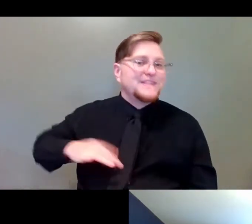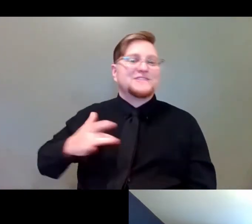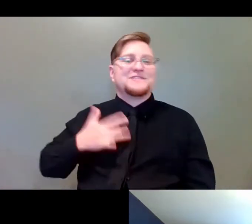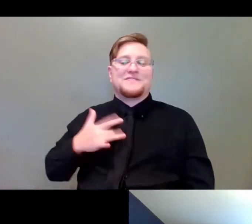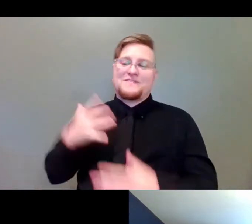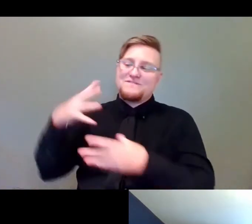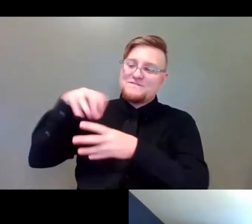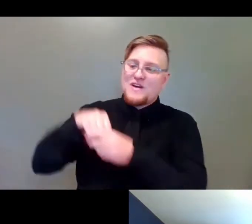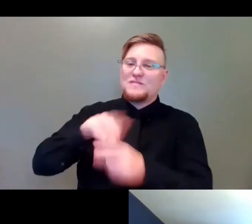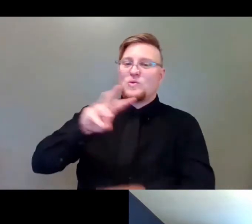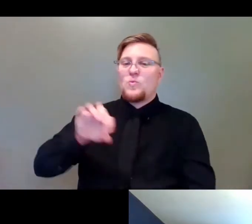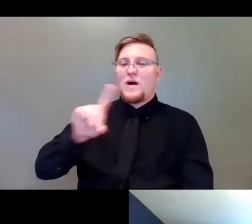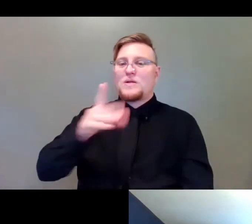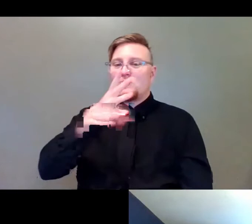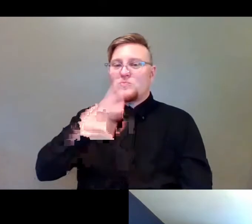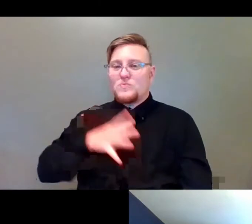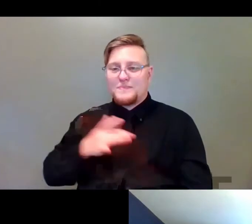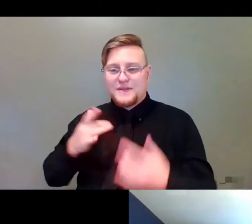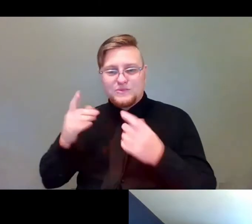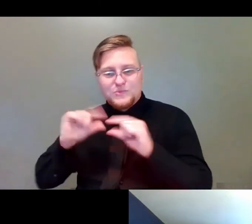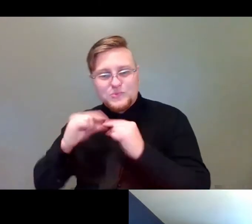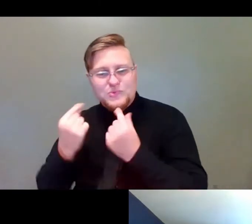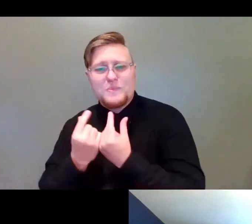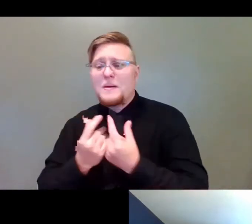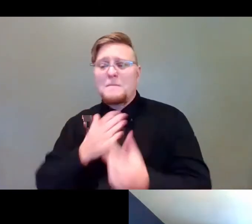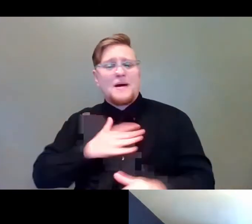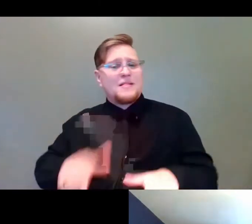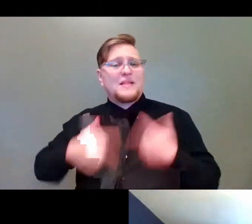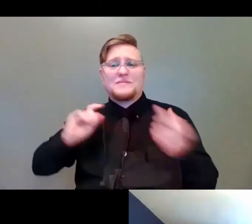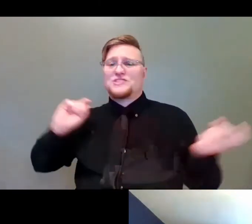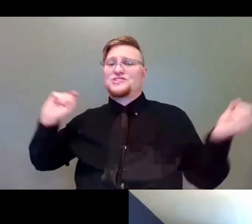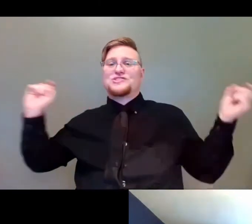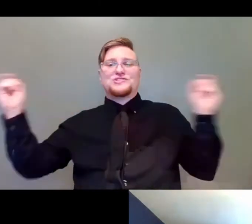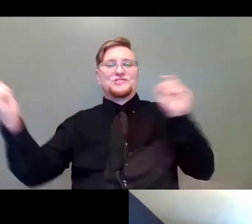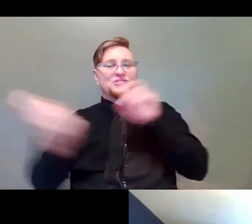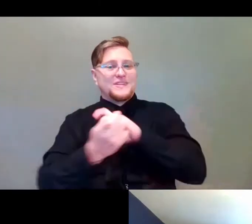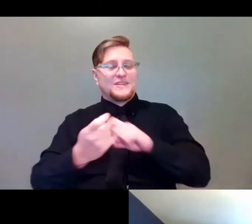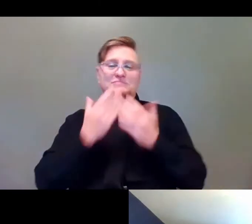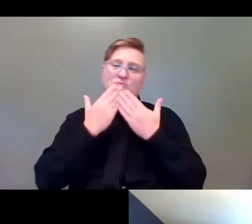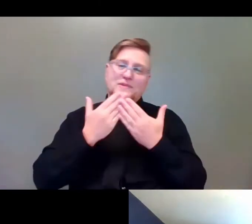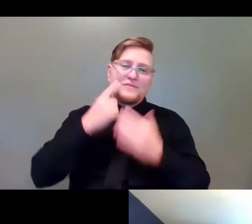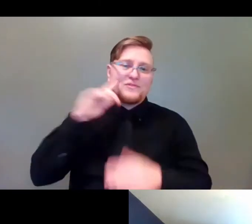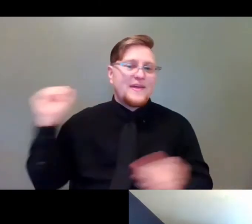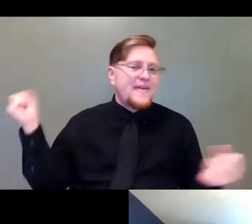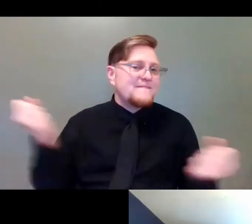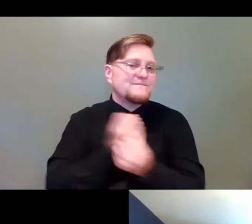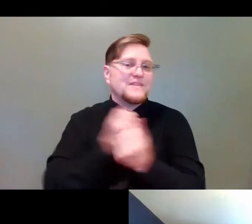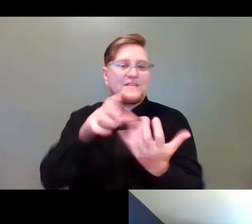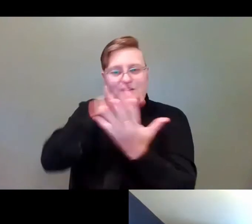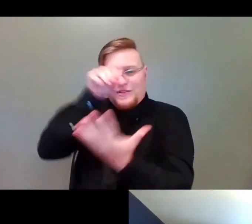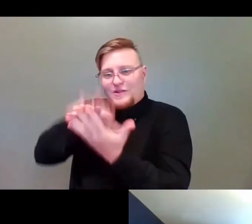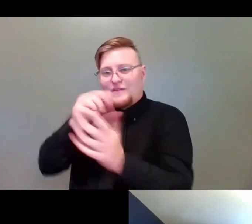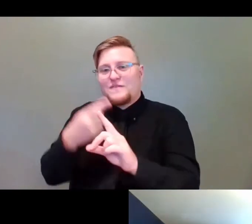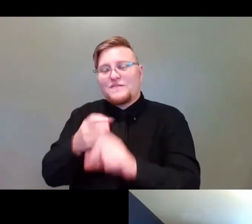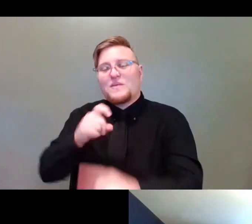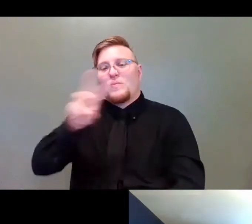part of the Wild Women. It's completely changed my life. So I'm very grateful for all the things I've learned from my Wild